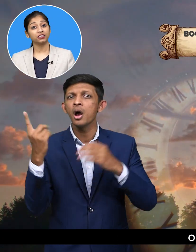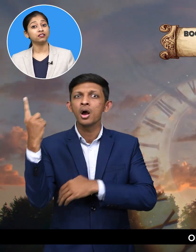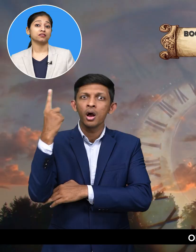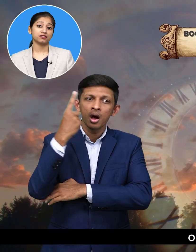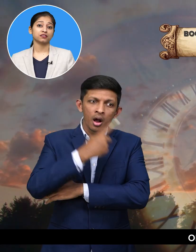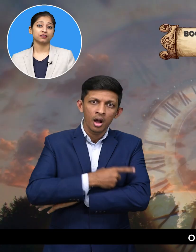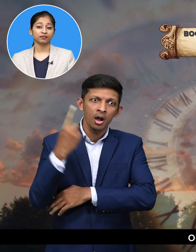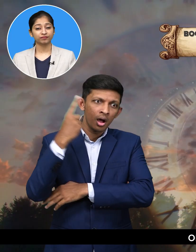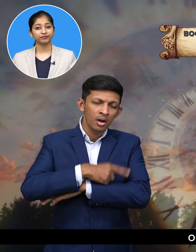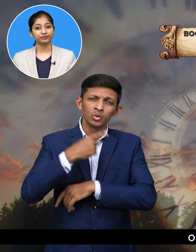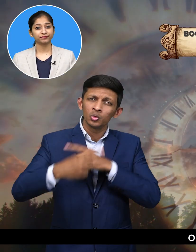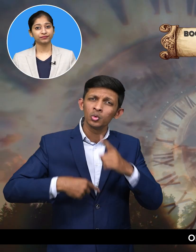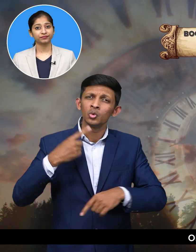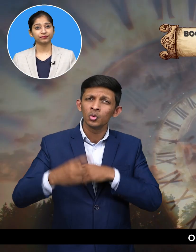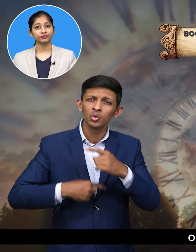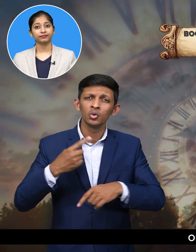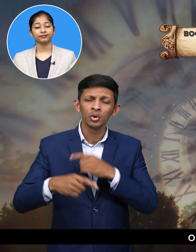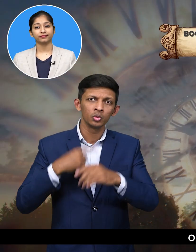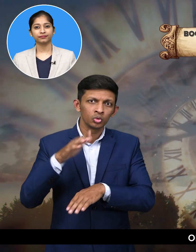even years.